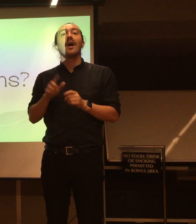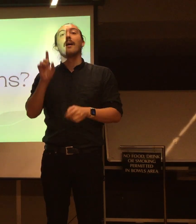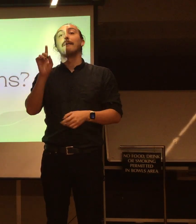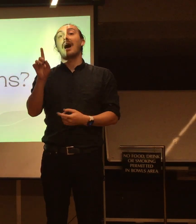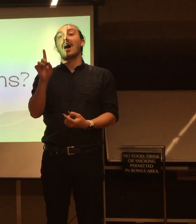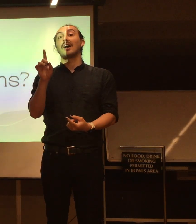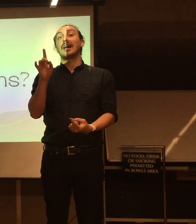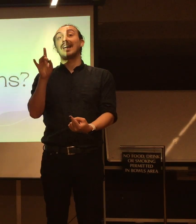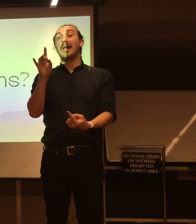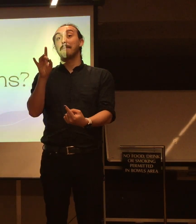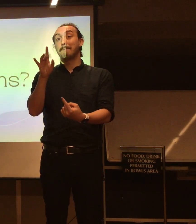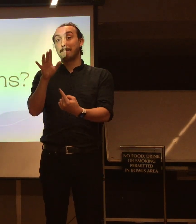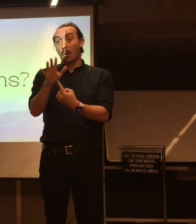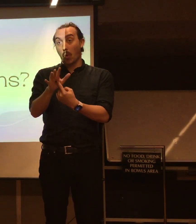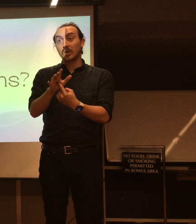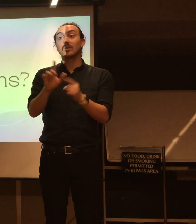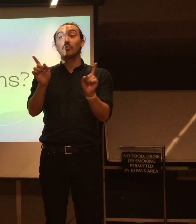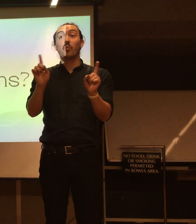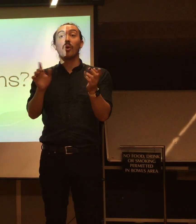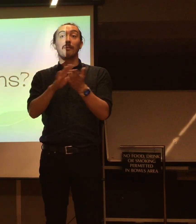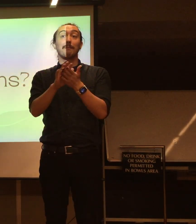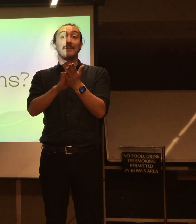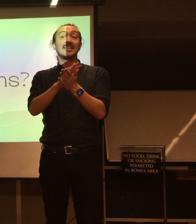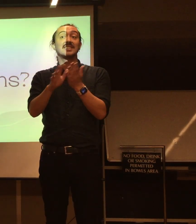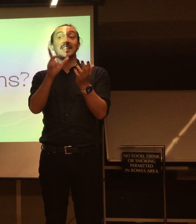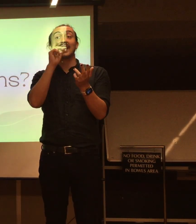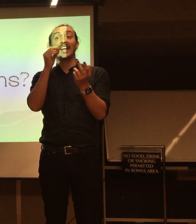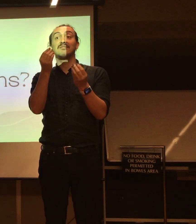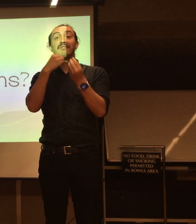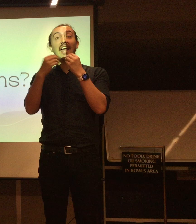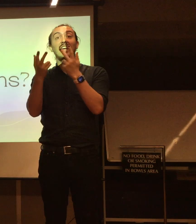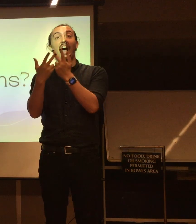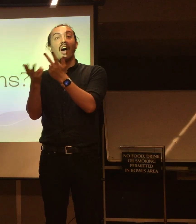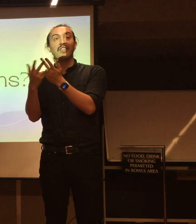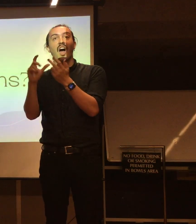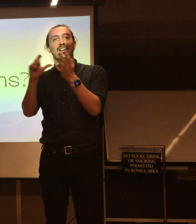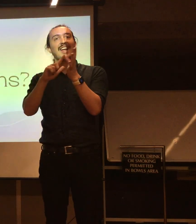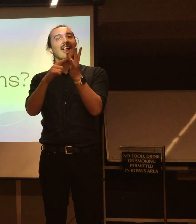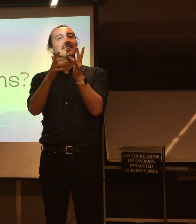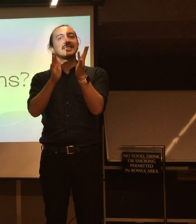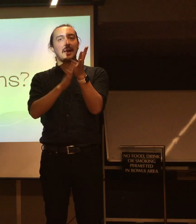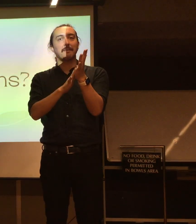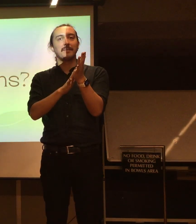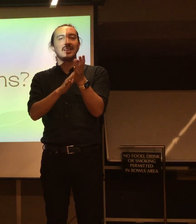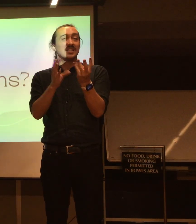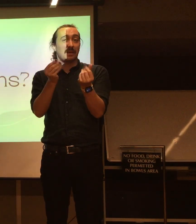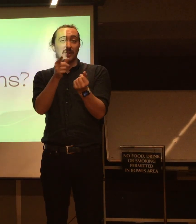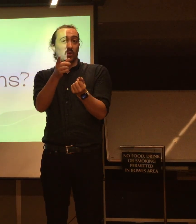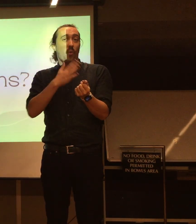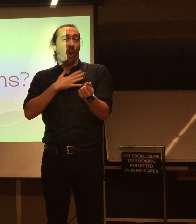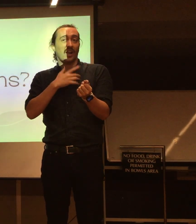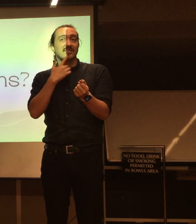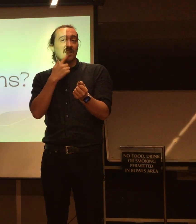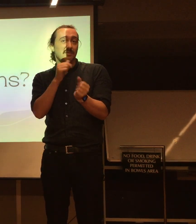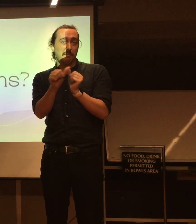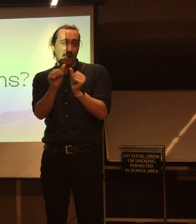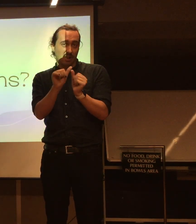important to look at other sources of calcium like yogurt or something you prefer to taste.